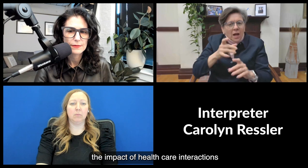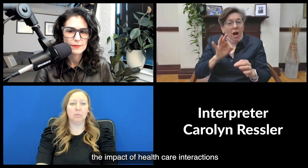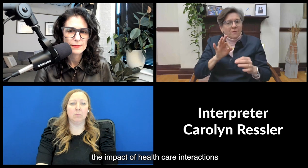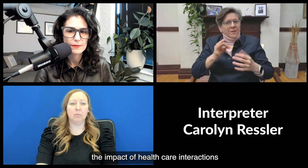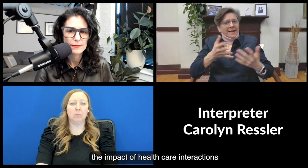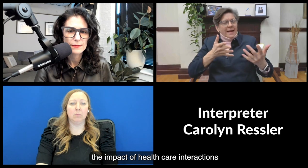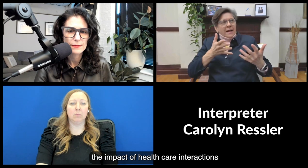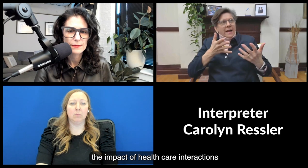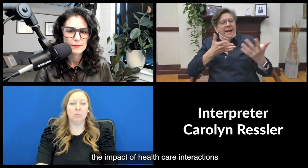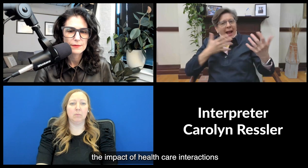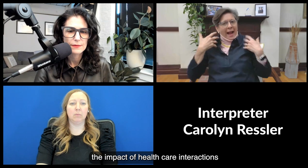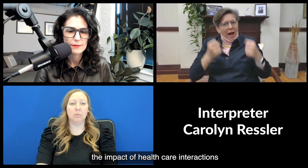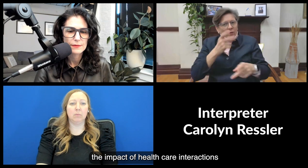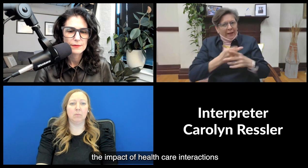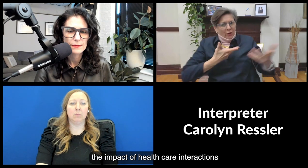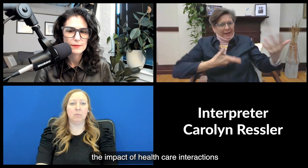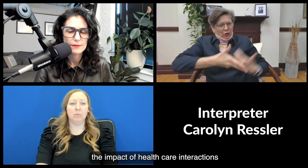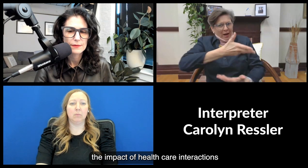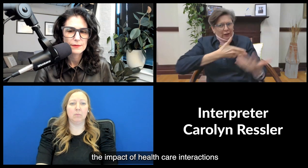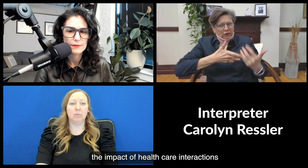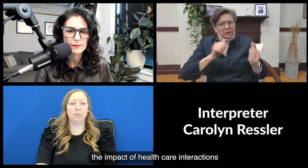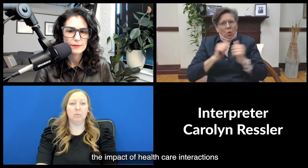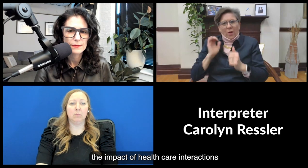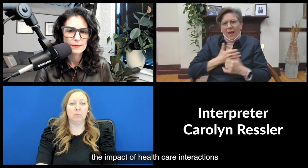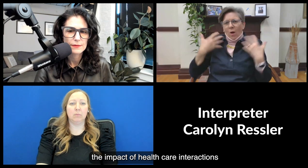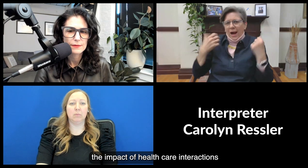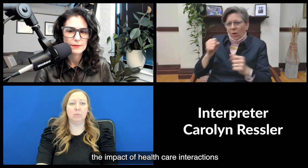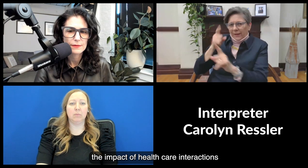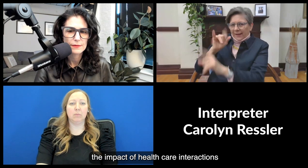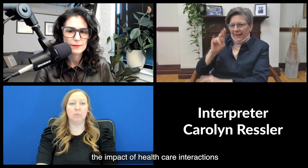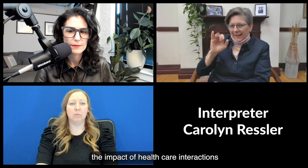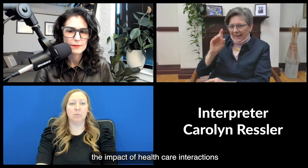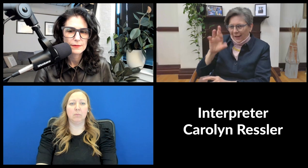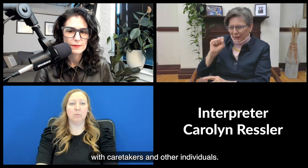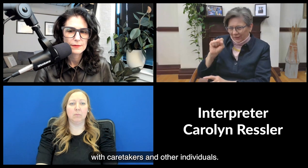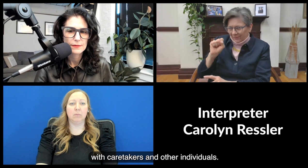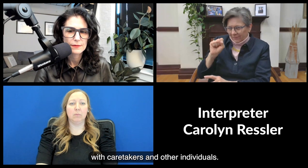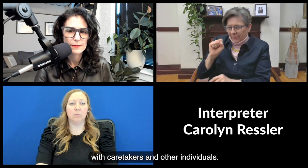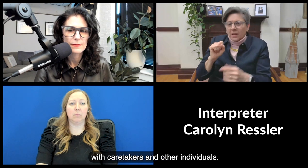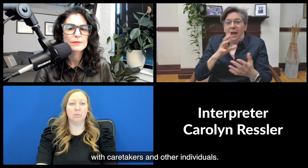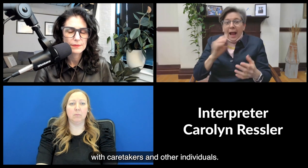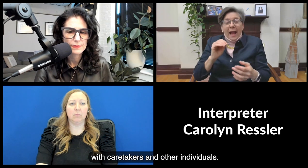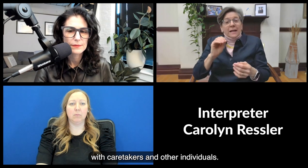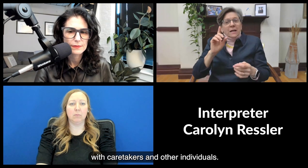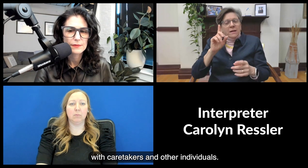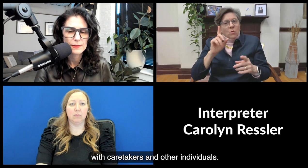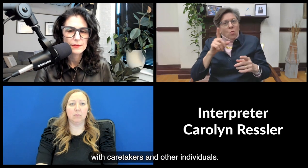the impact, the impact of healthcare interactions with